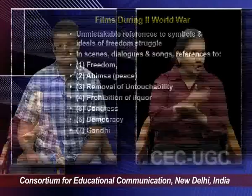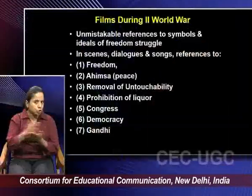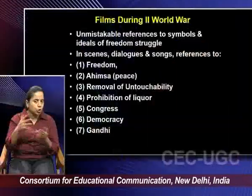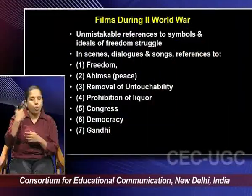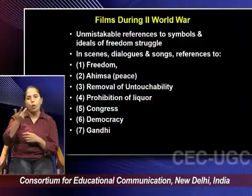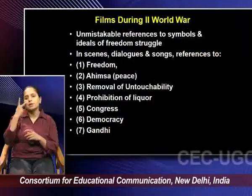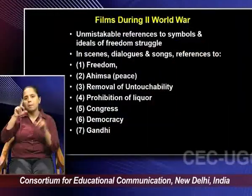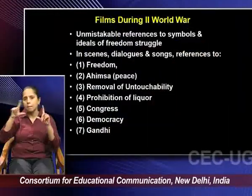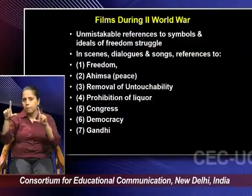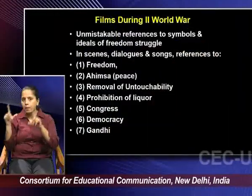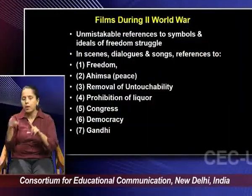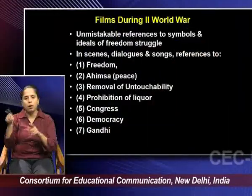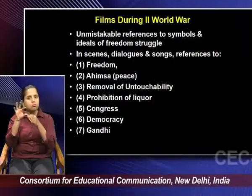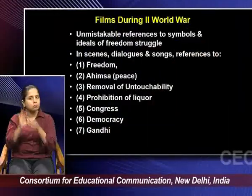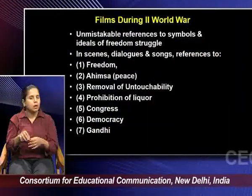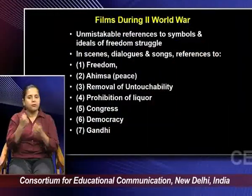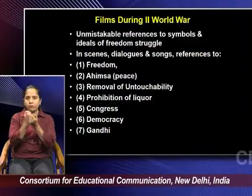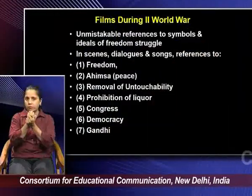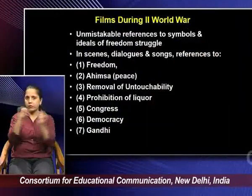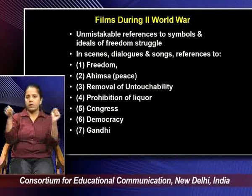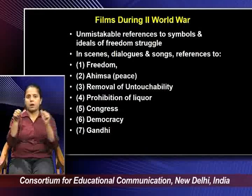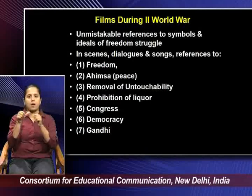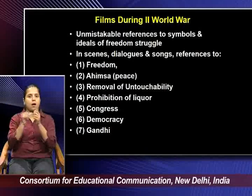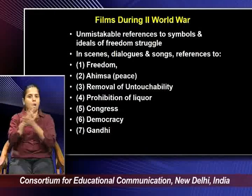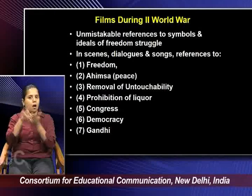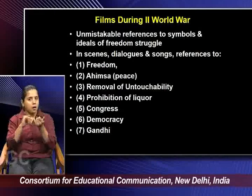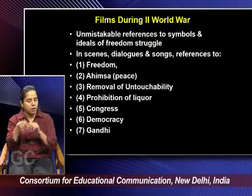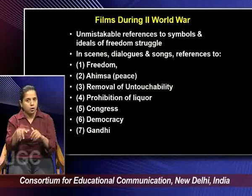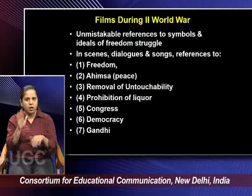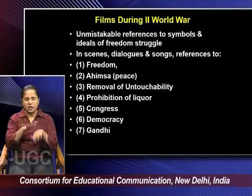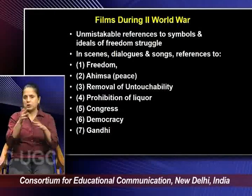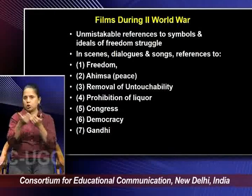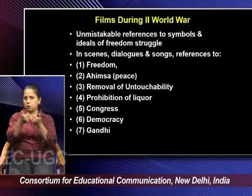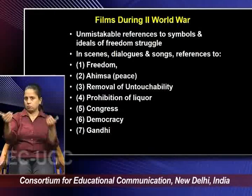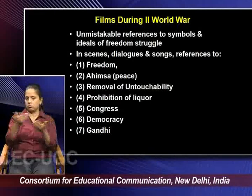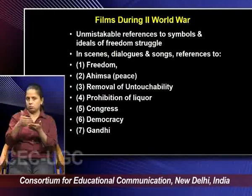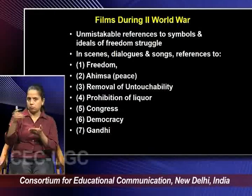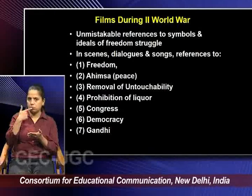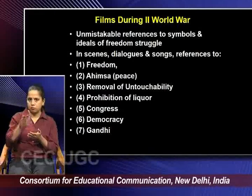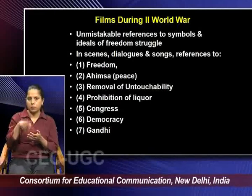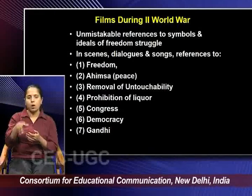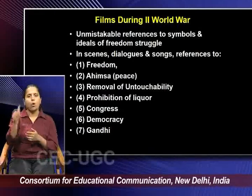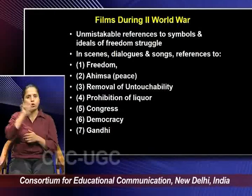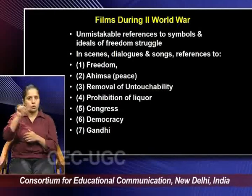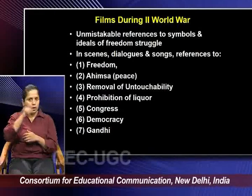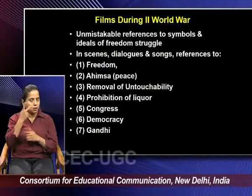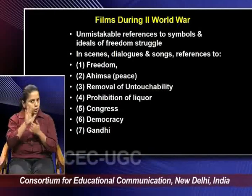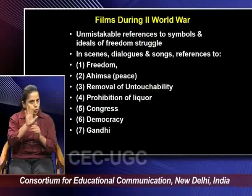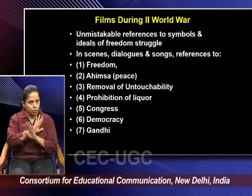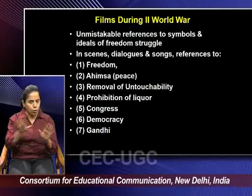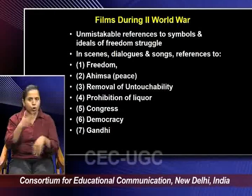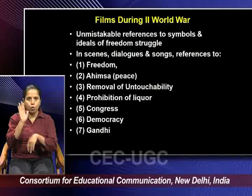were there with regard to freedom, ahimsa, removal of untouchability, prohibition of liquor,